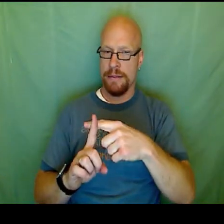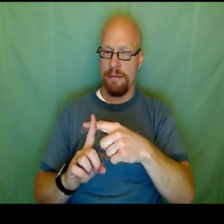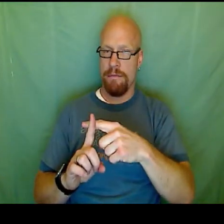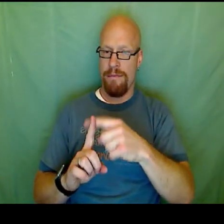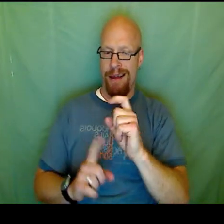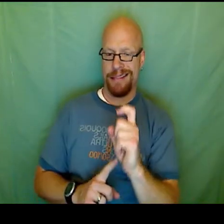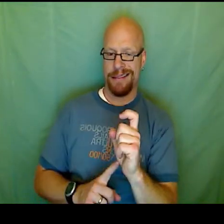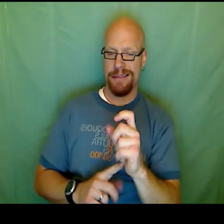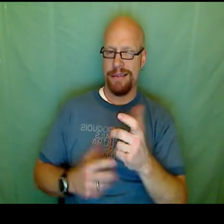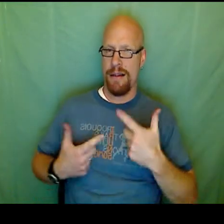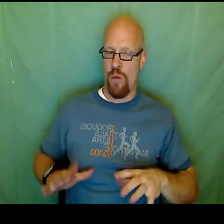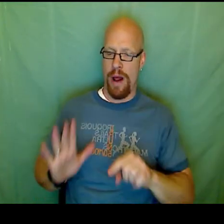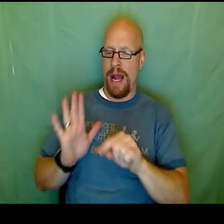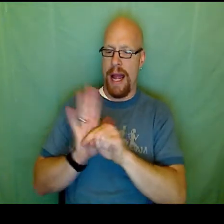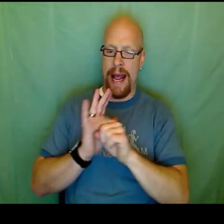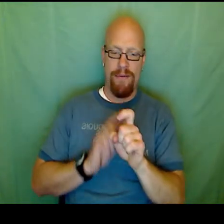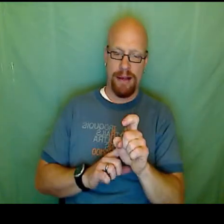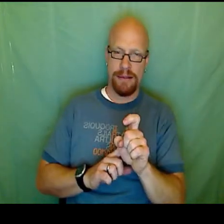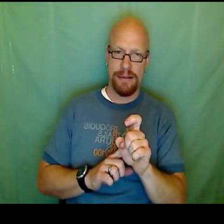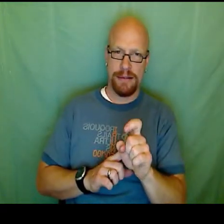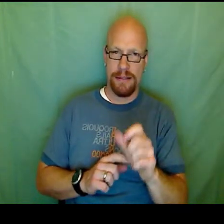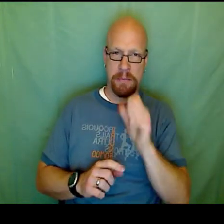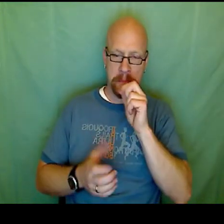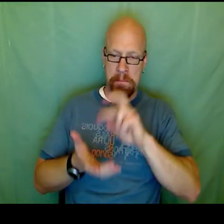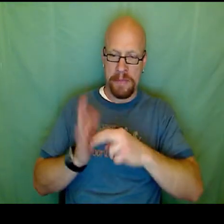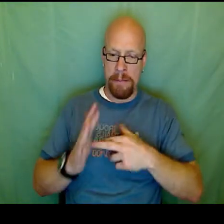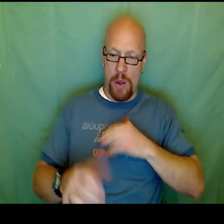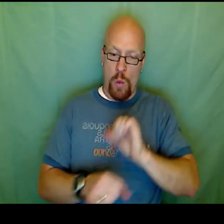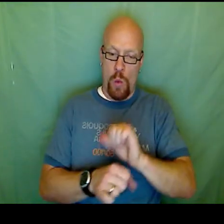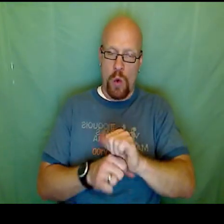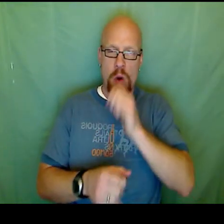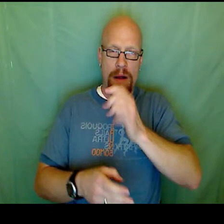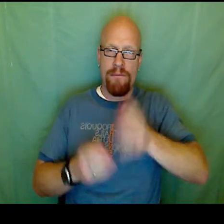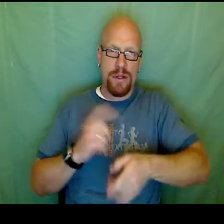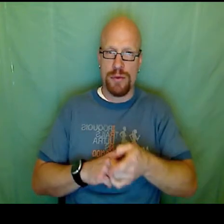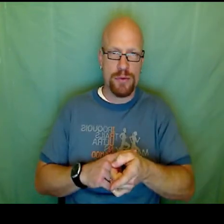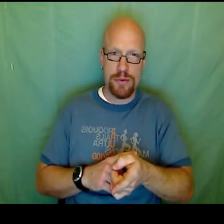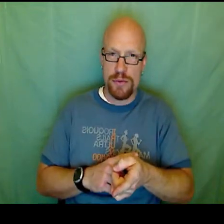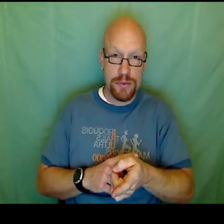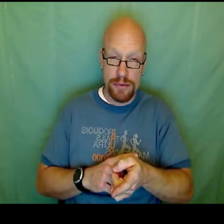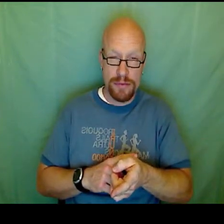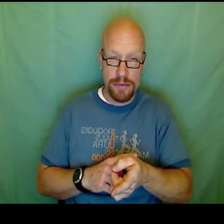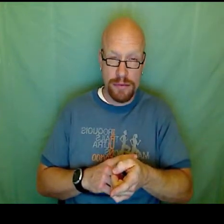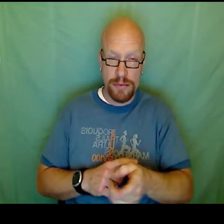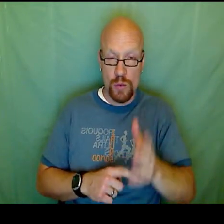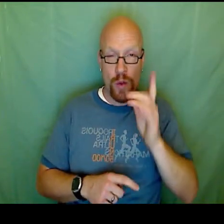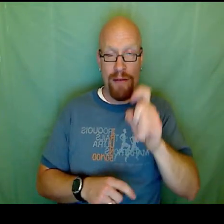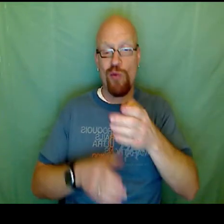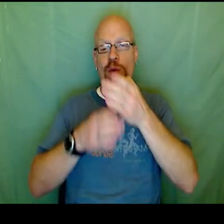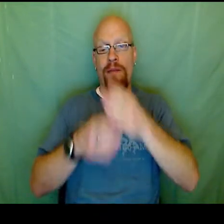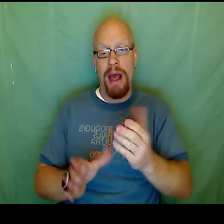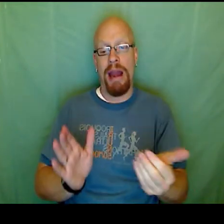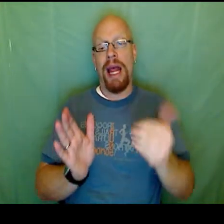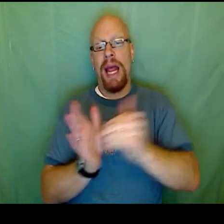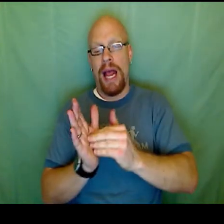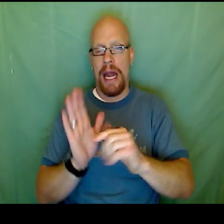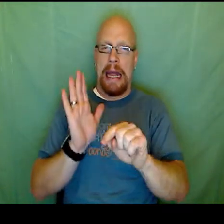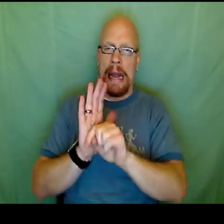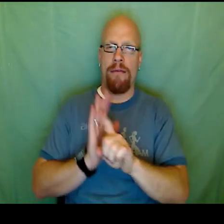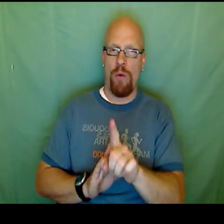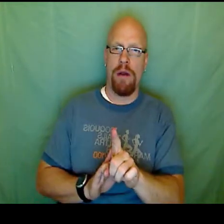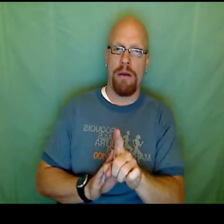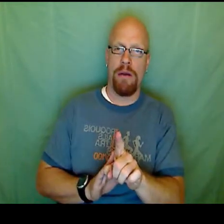well. Because remember, the goal is to have x isolated by itself. We don't want negative x because it's negative